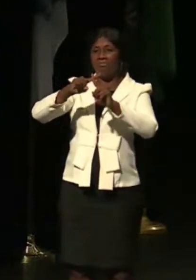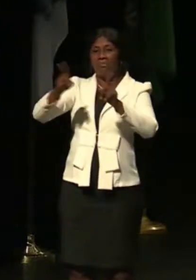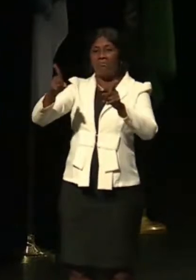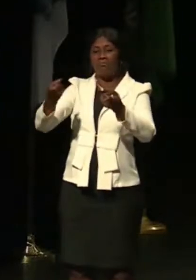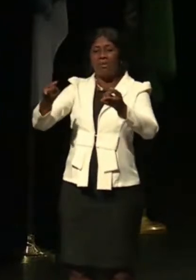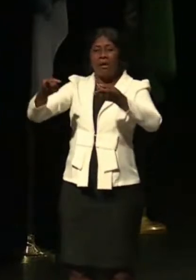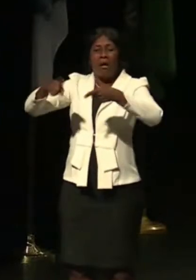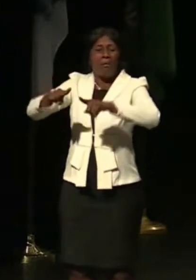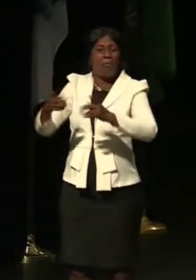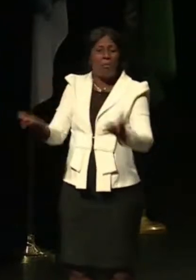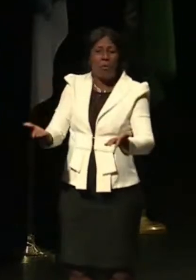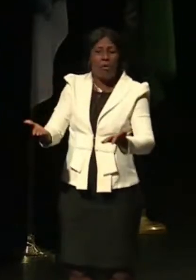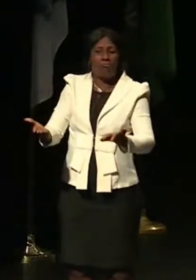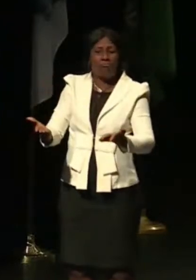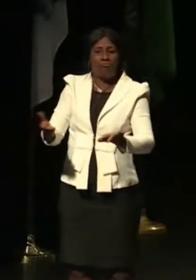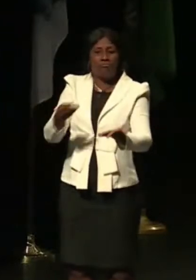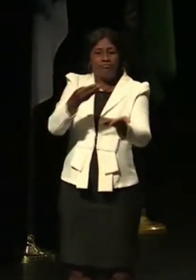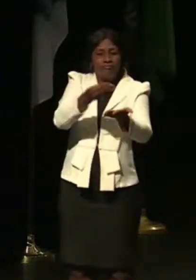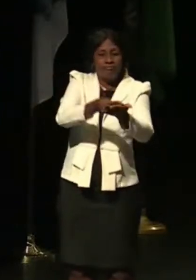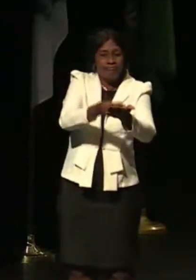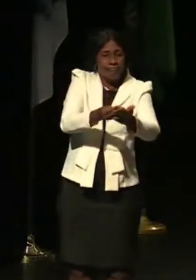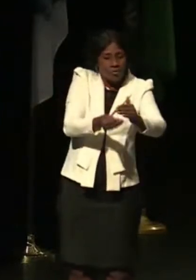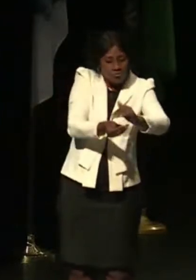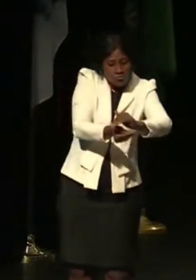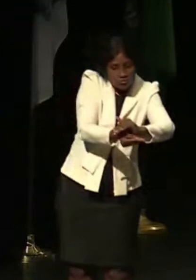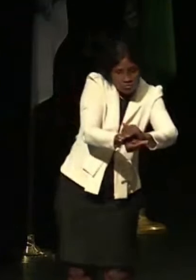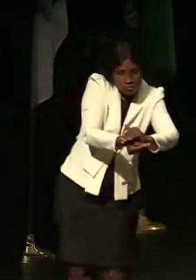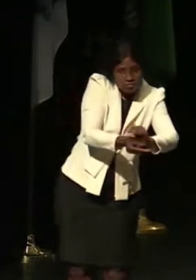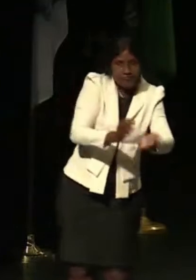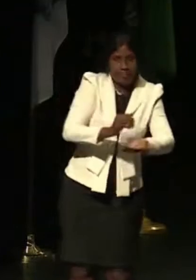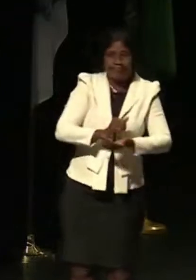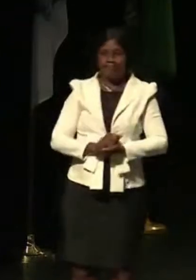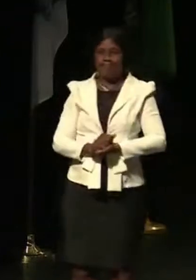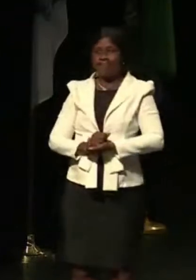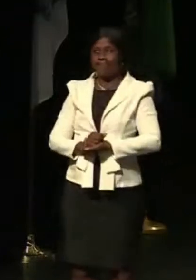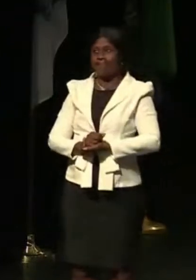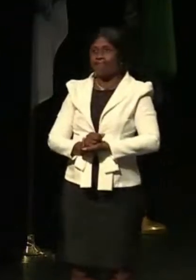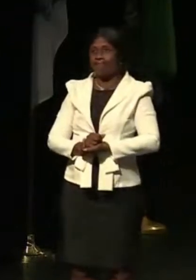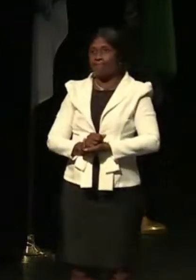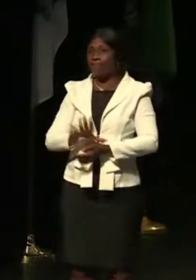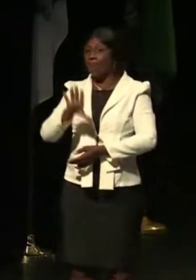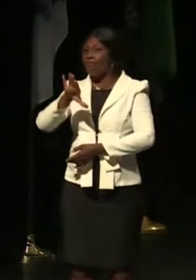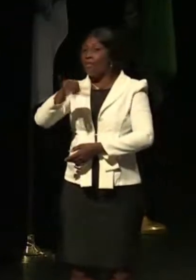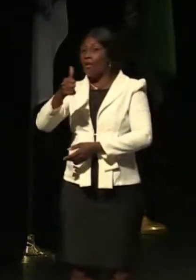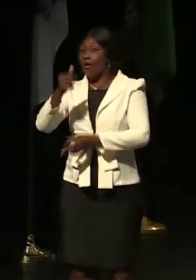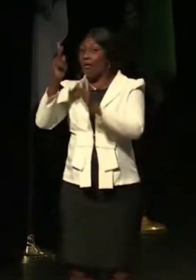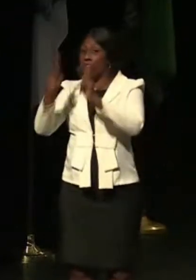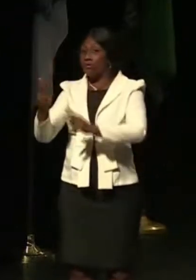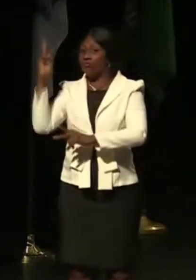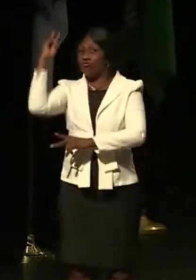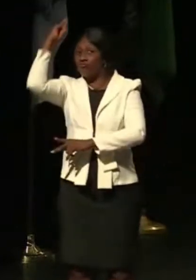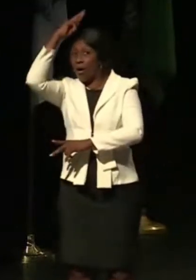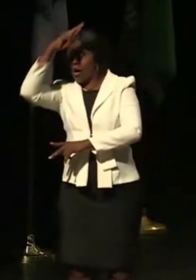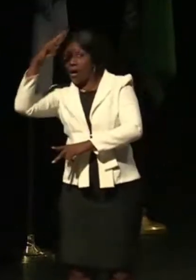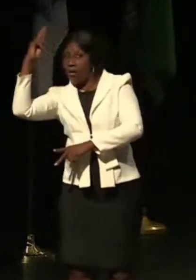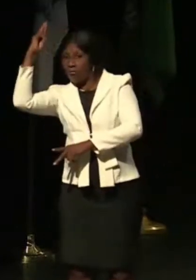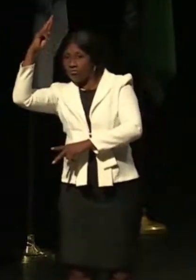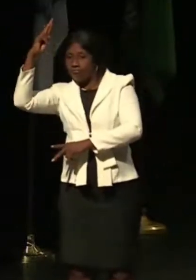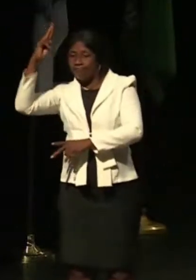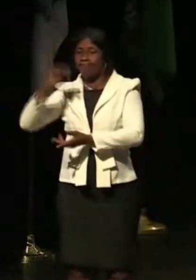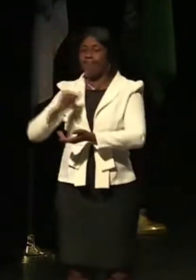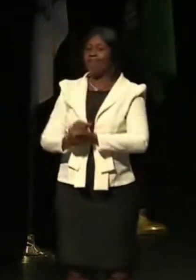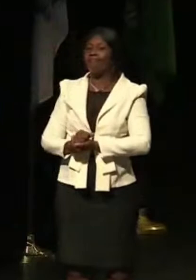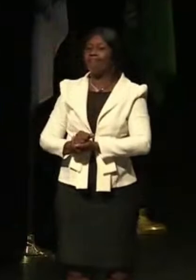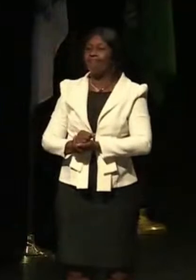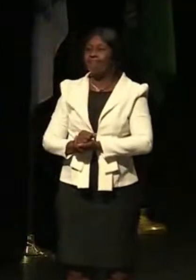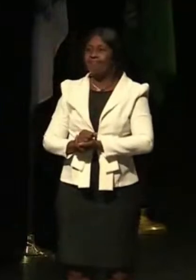In 1985, we had a visit from Dr. Bromley, who was an expert in substance abuse.